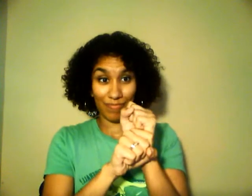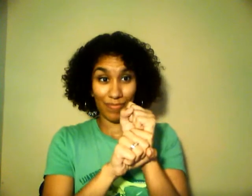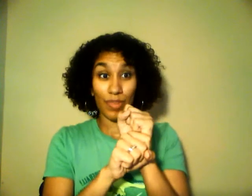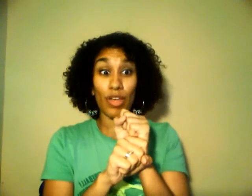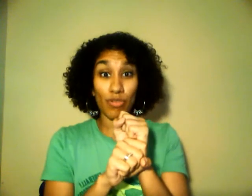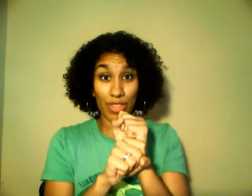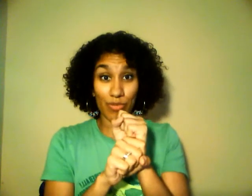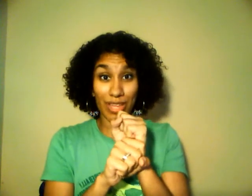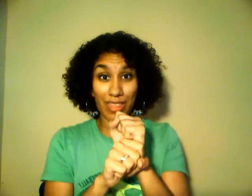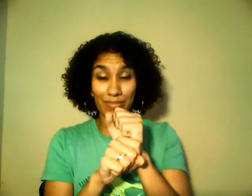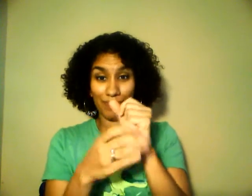Graduation.